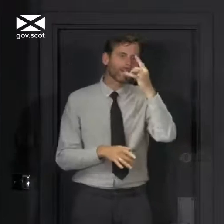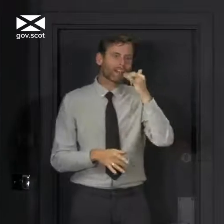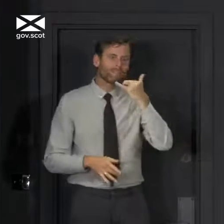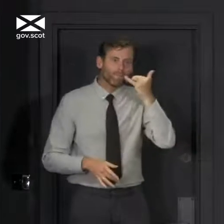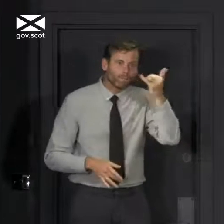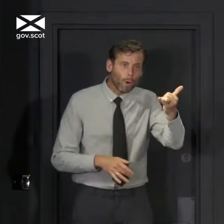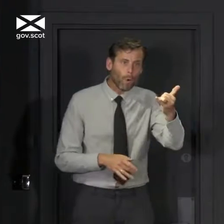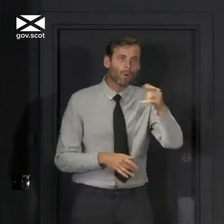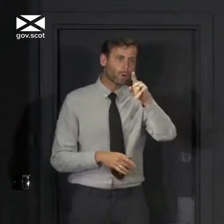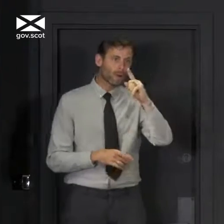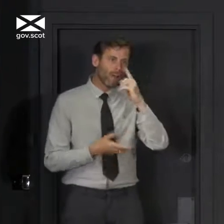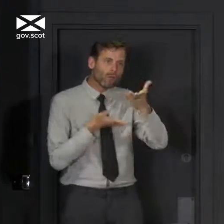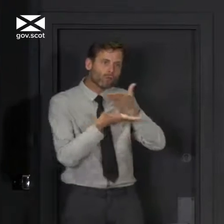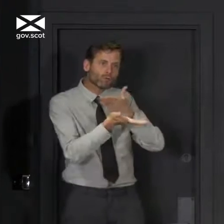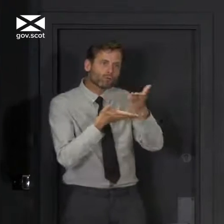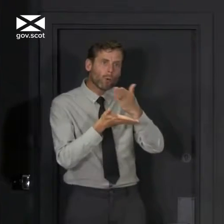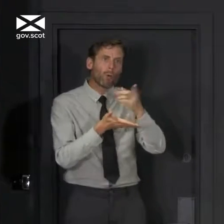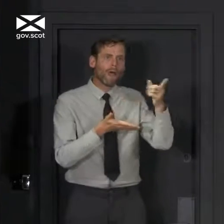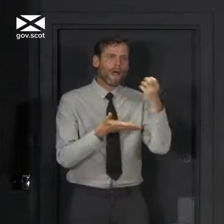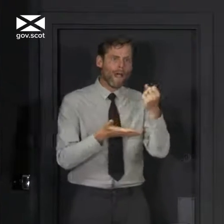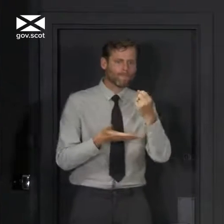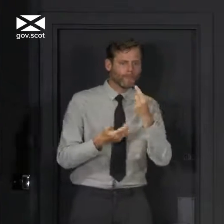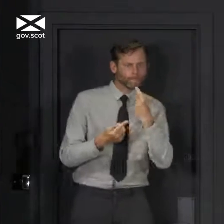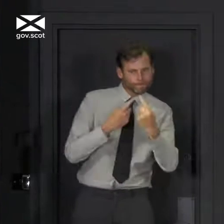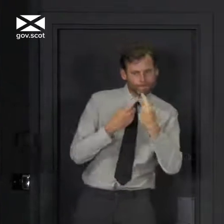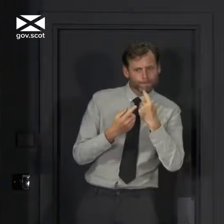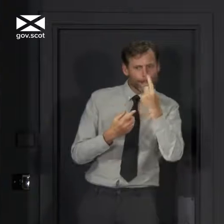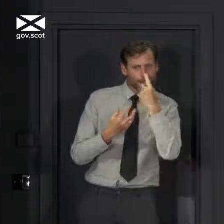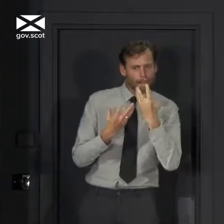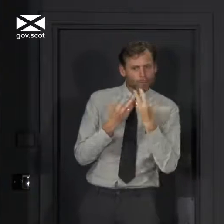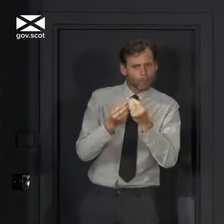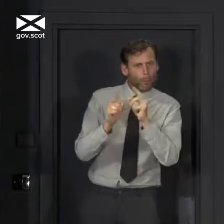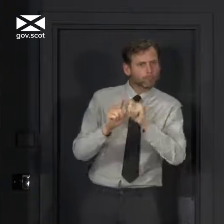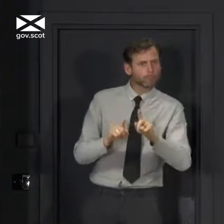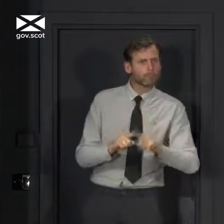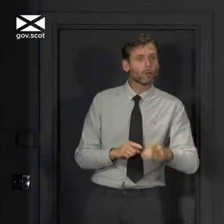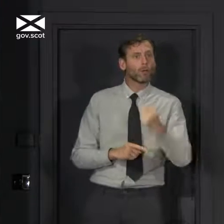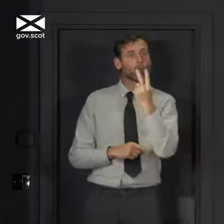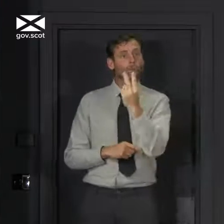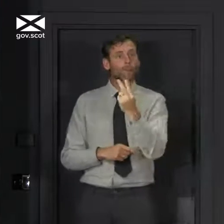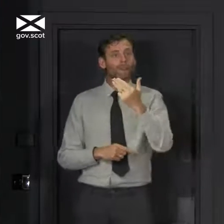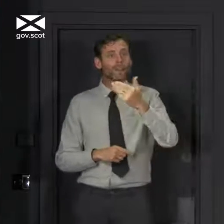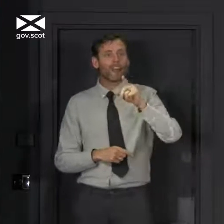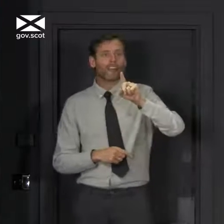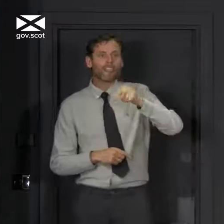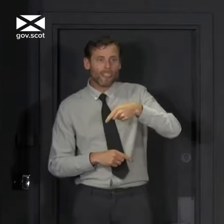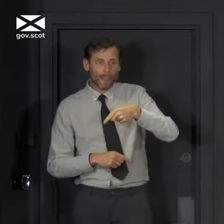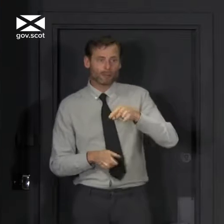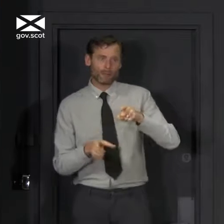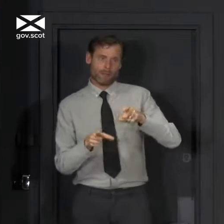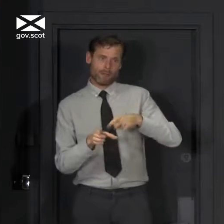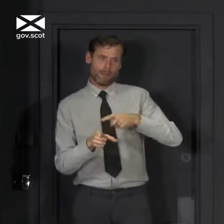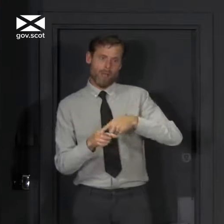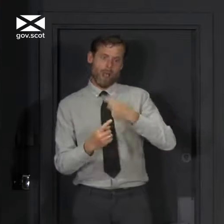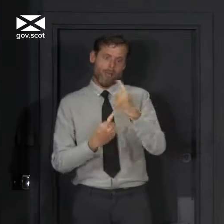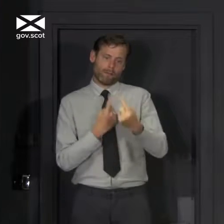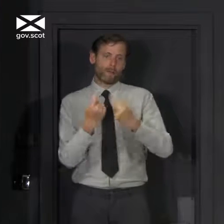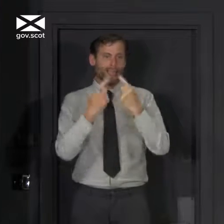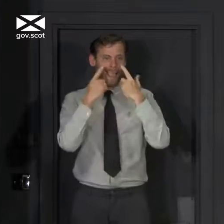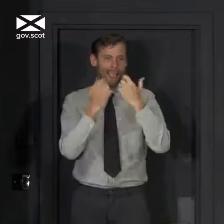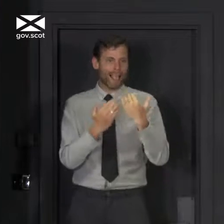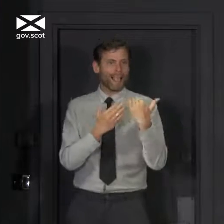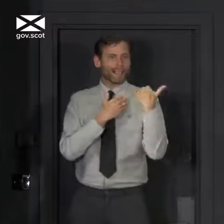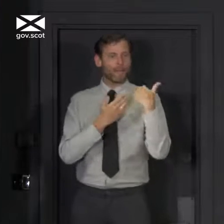advice and support. There are approximately 29,000 young carers in Scotland. That's young